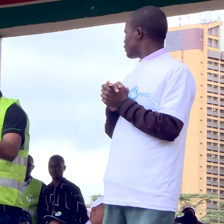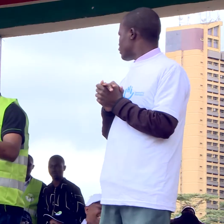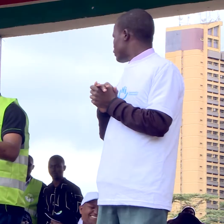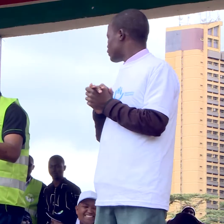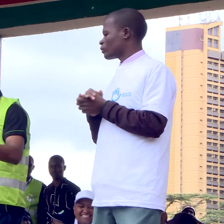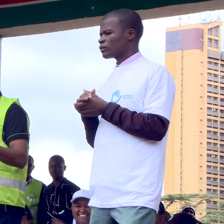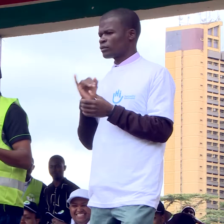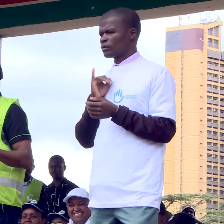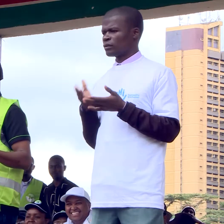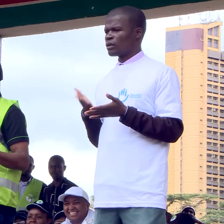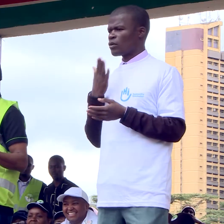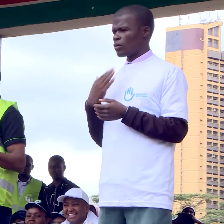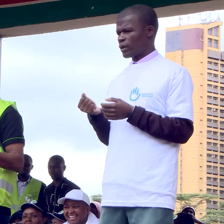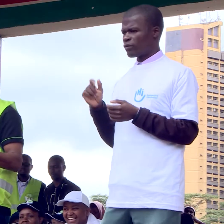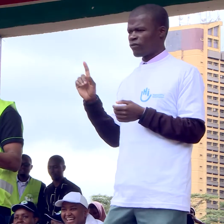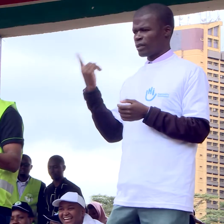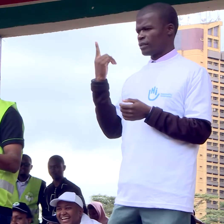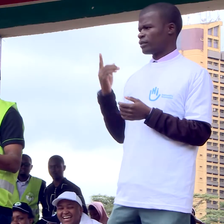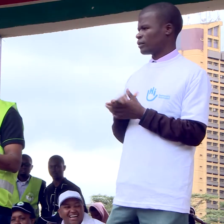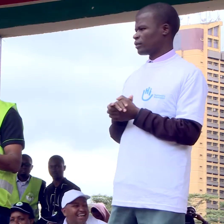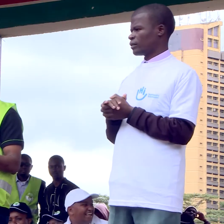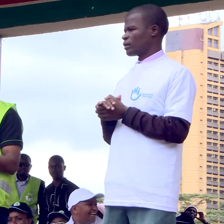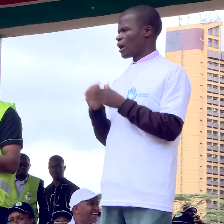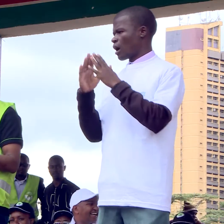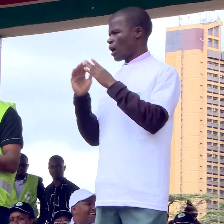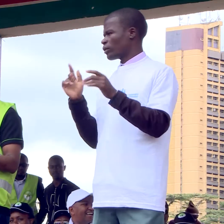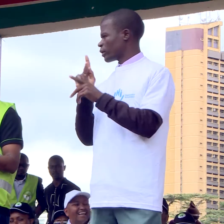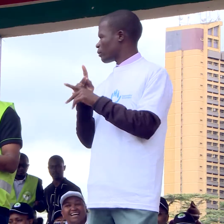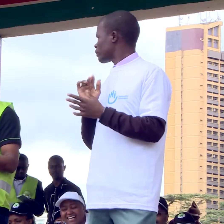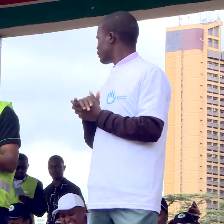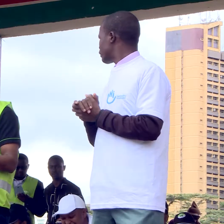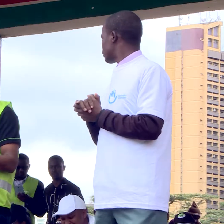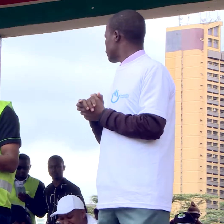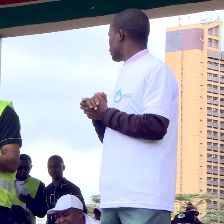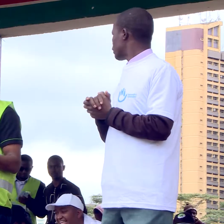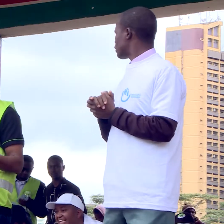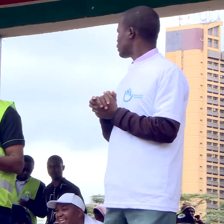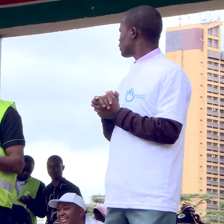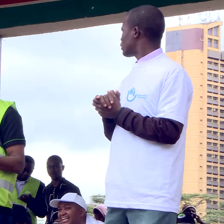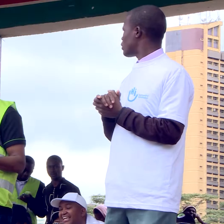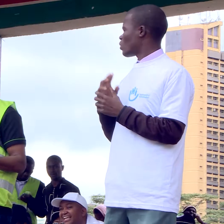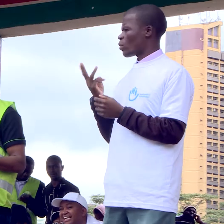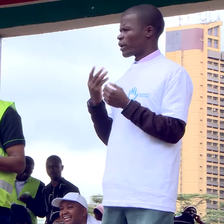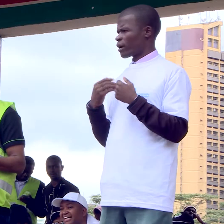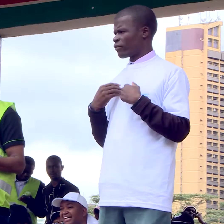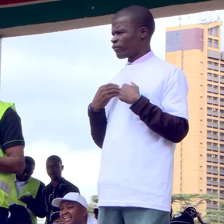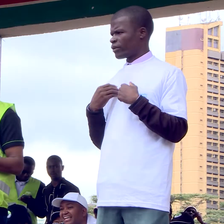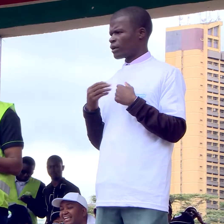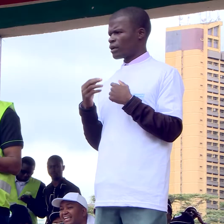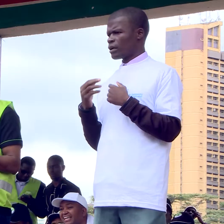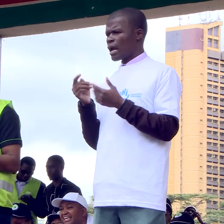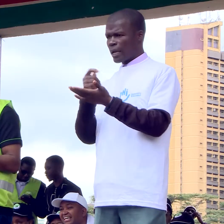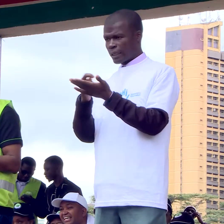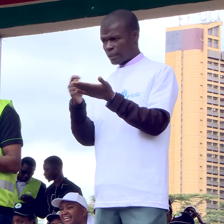I now want to, first of all, housekeeping, just to inform you that here we have got registration that is going